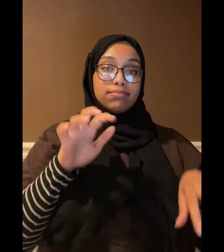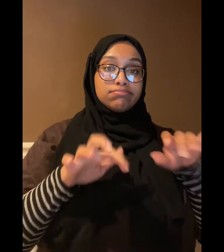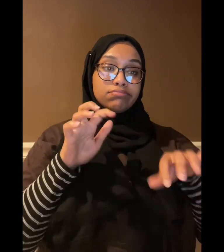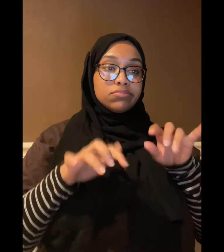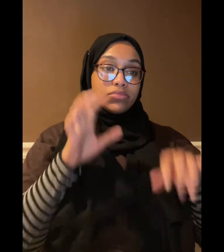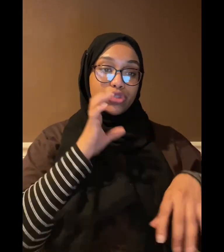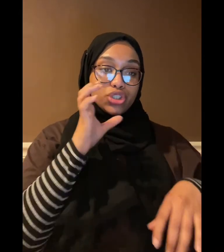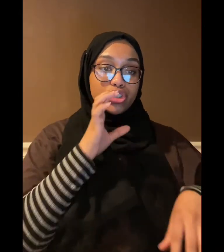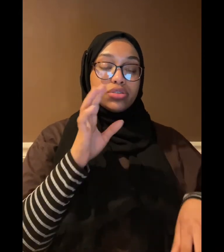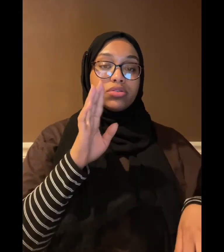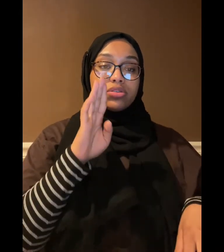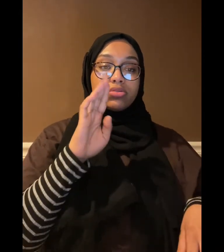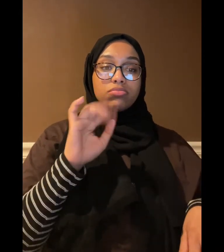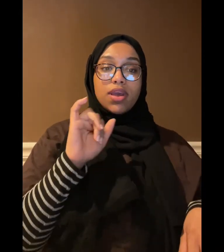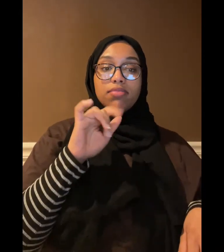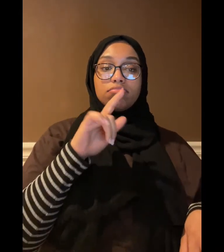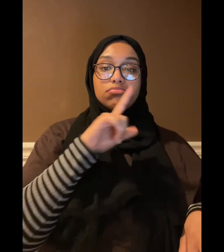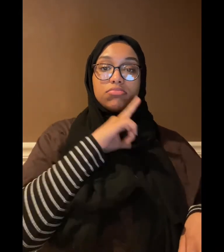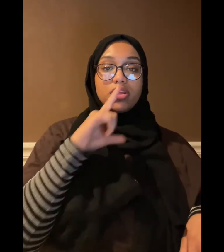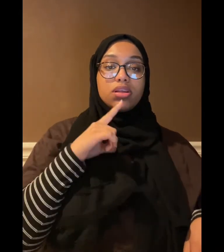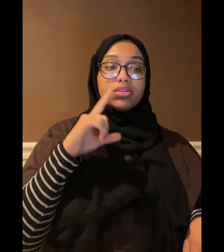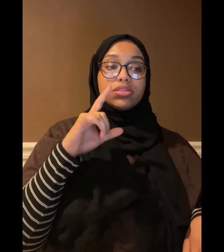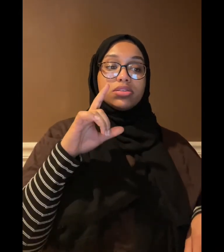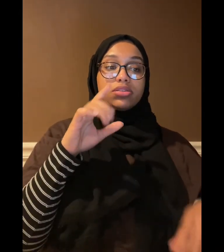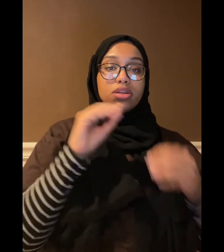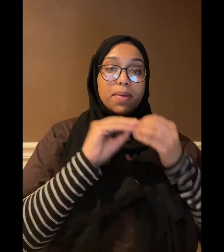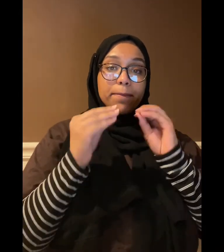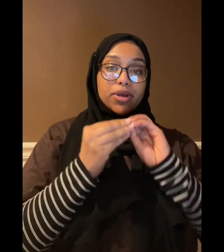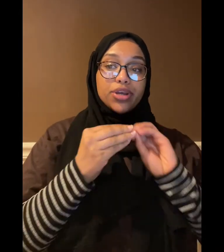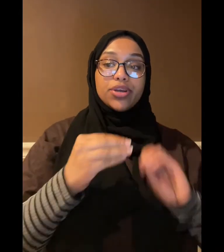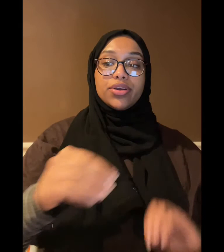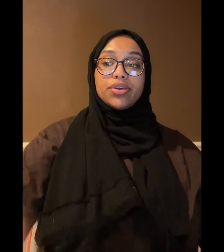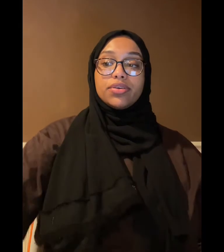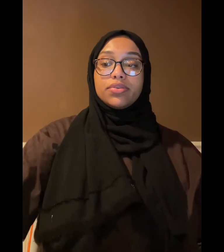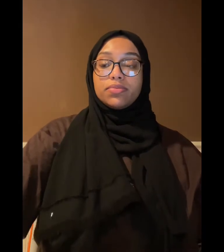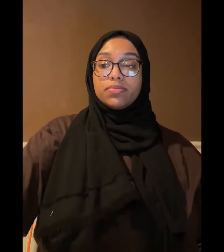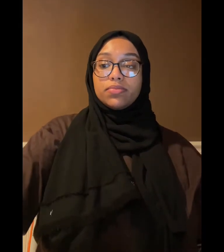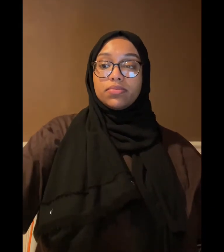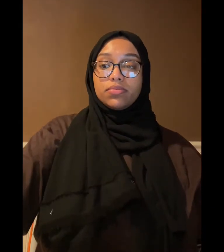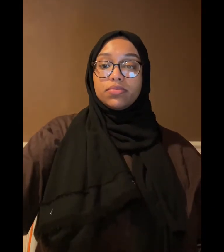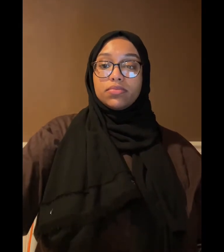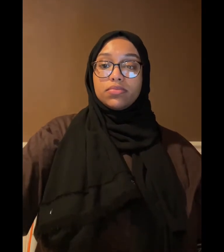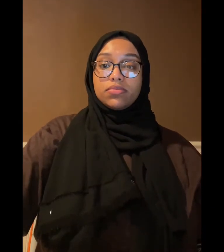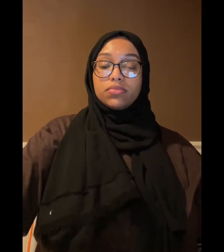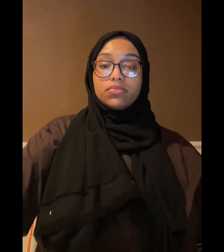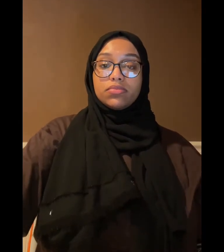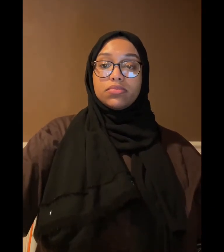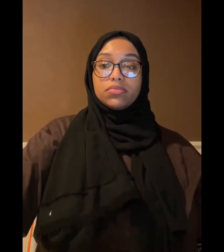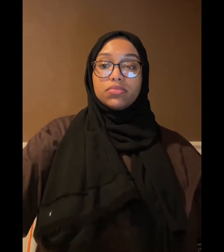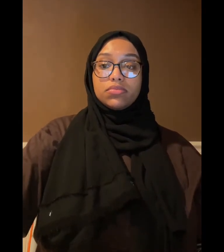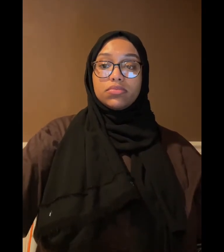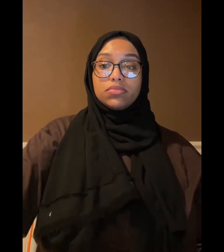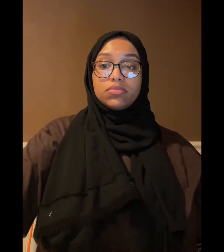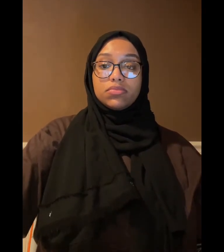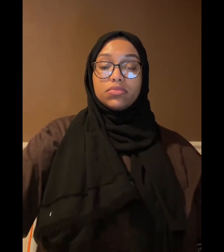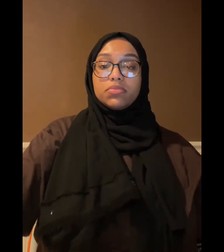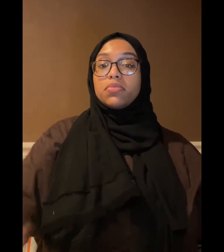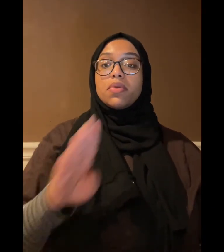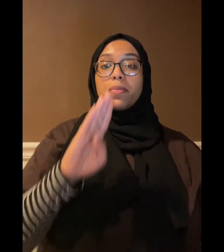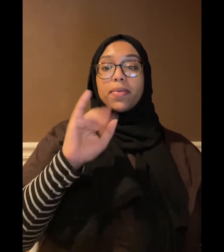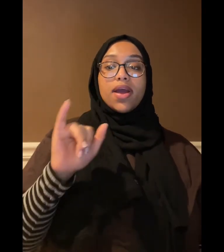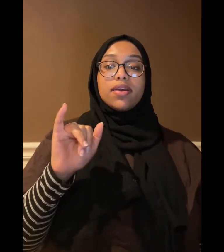is that you look if you're looking for state bills, legislation